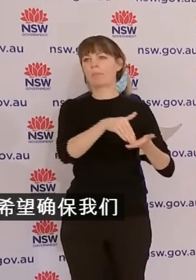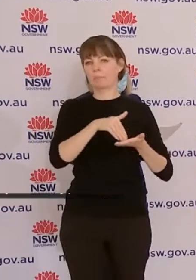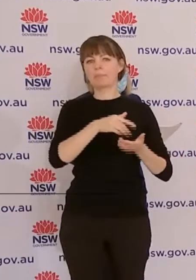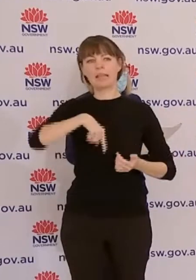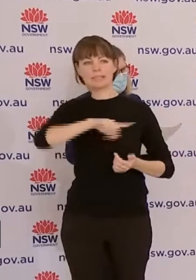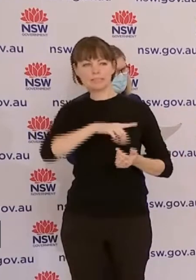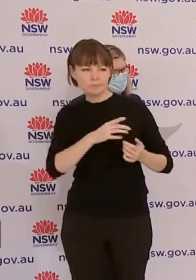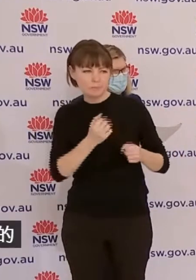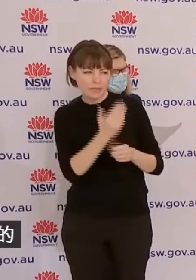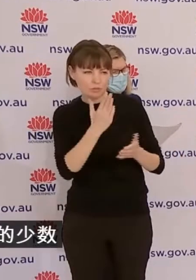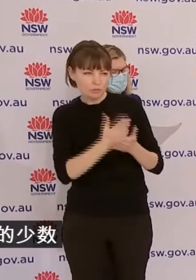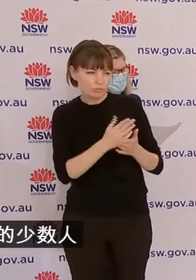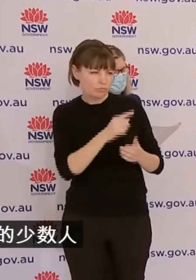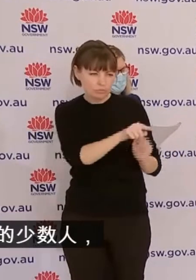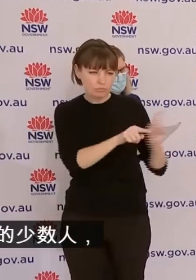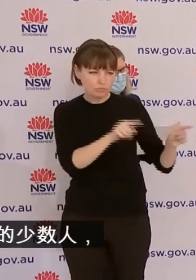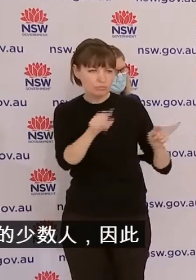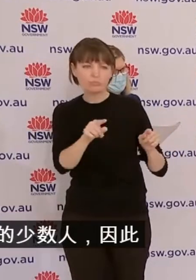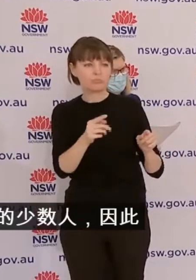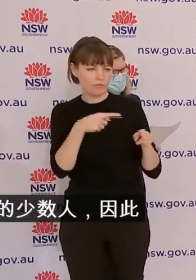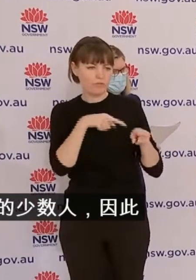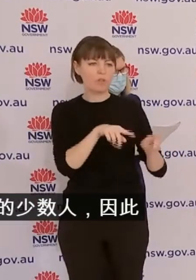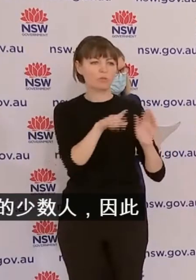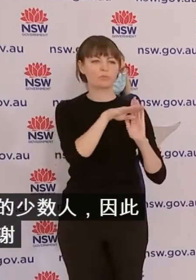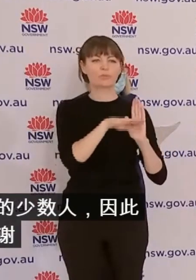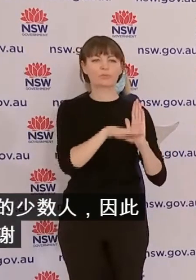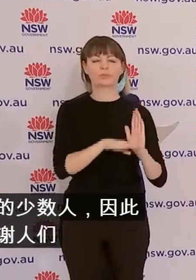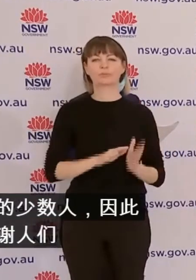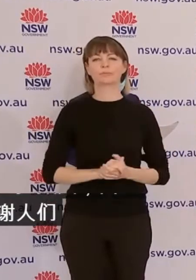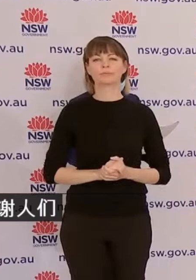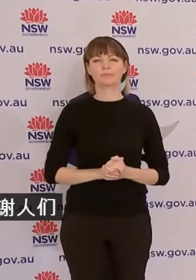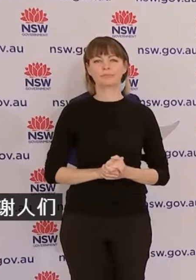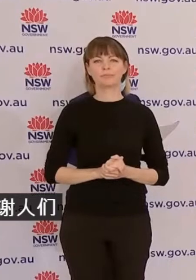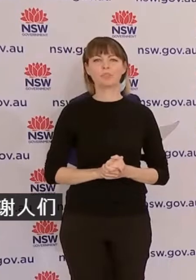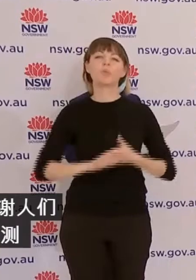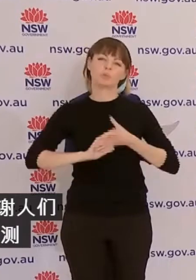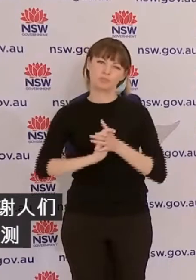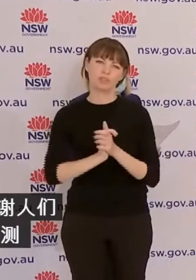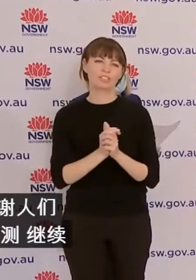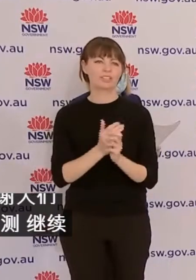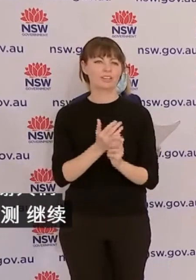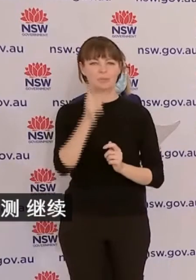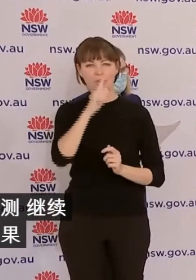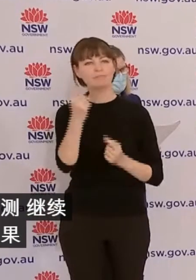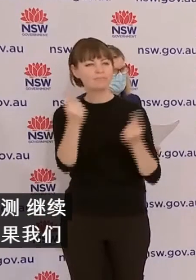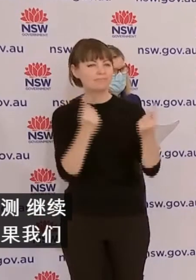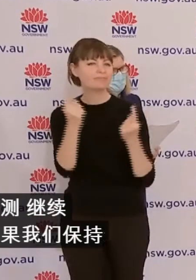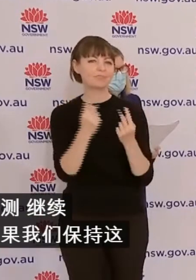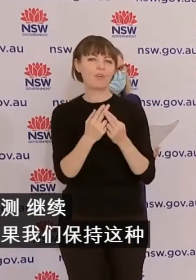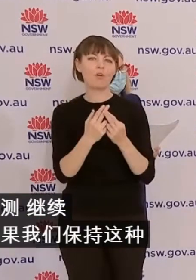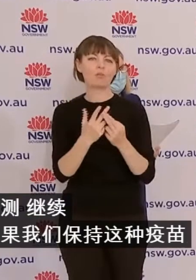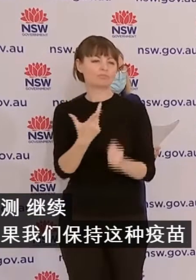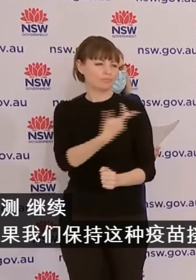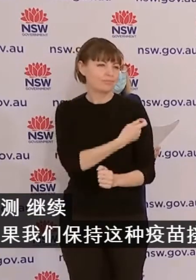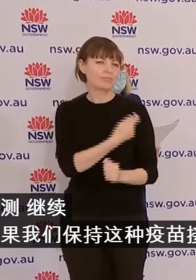people that continually do the wrong thing. So again, our appreciation that people are continuing to get tested, keep getting vaccinated. If